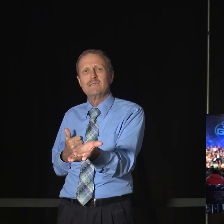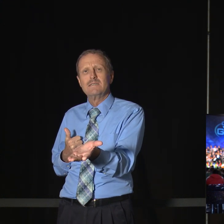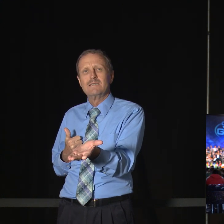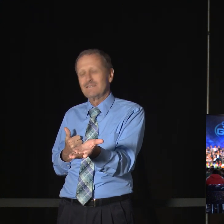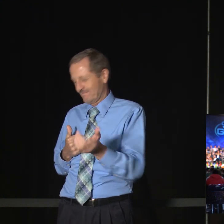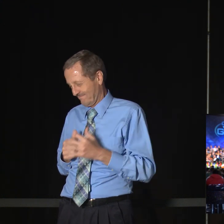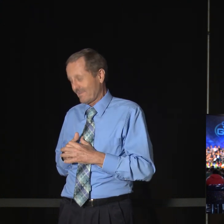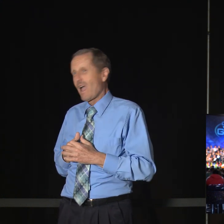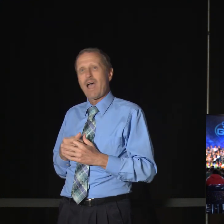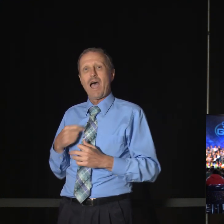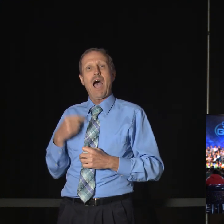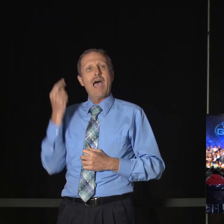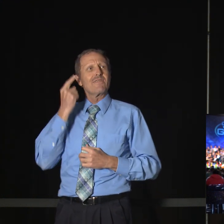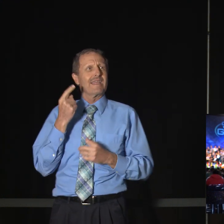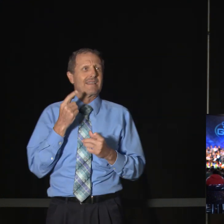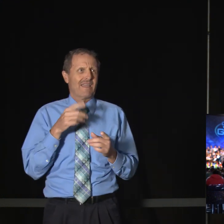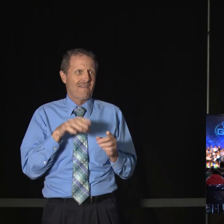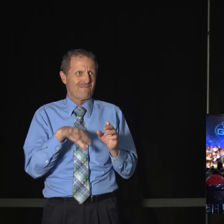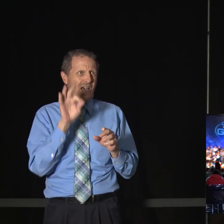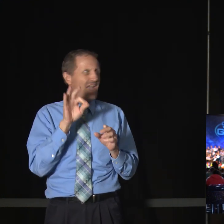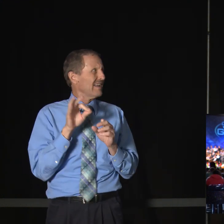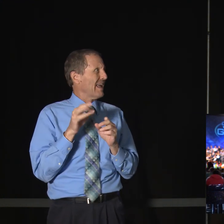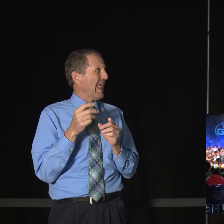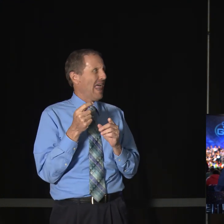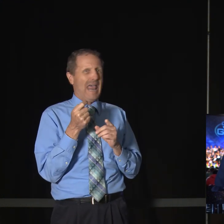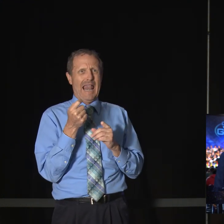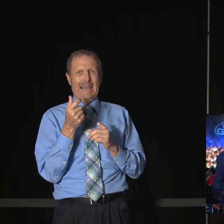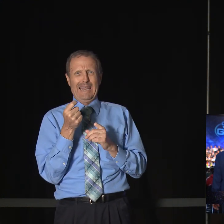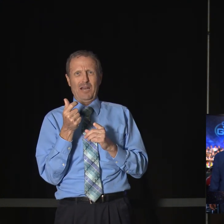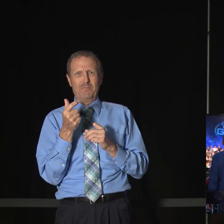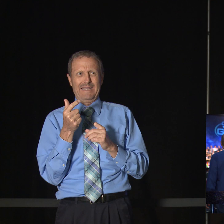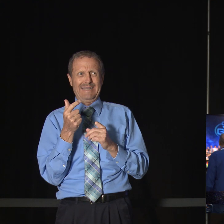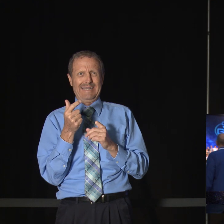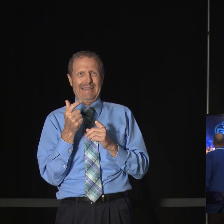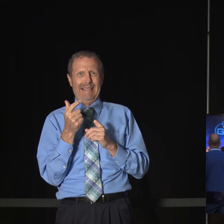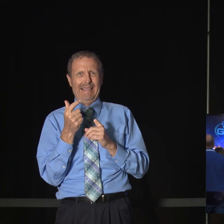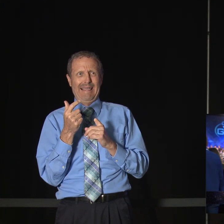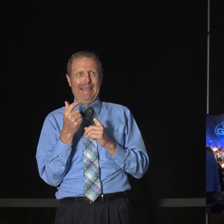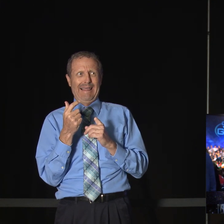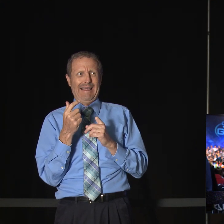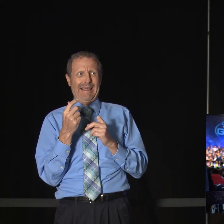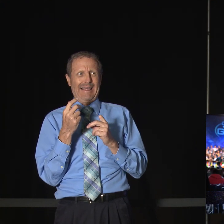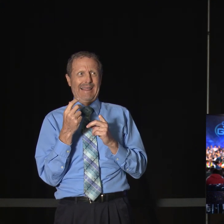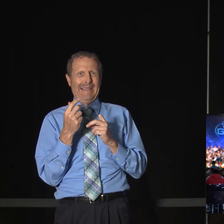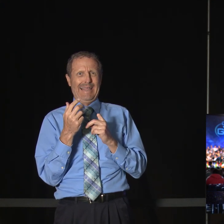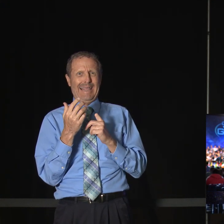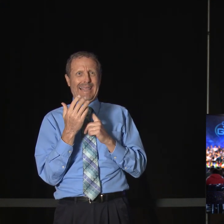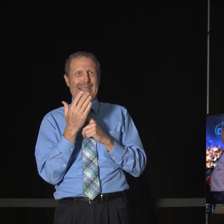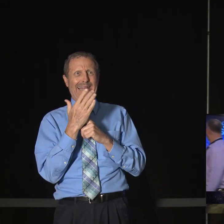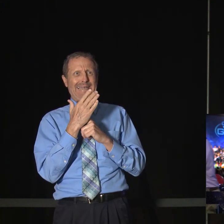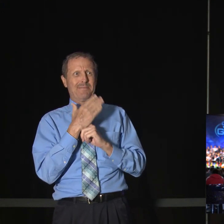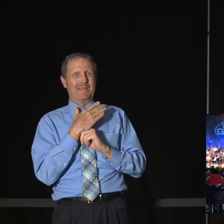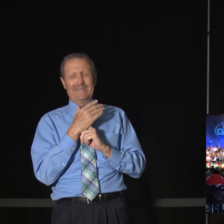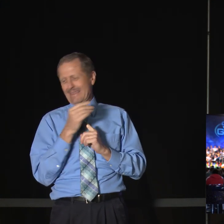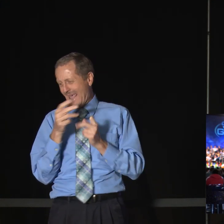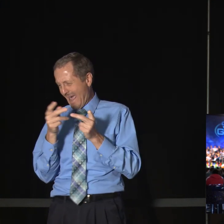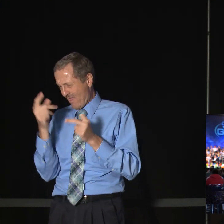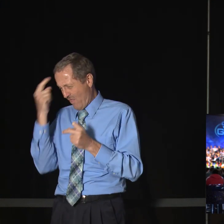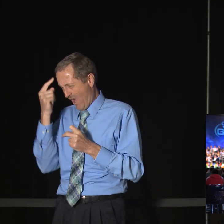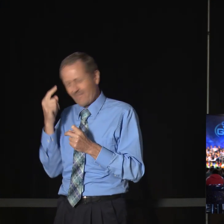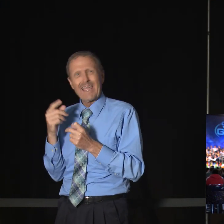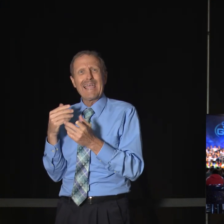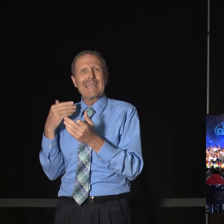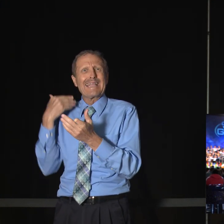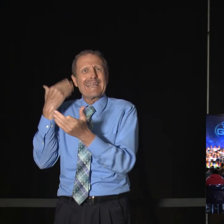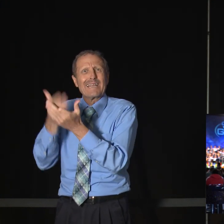is December 31st. So happy Monday, happy December 31st. 2018 is nearly over, and it's been a wonderful